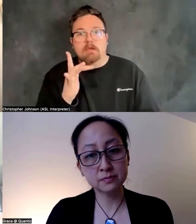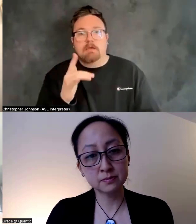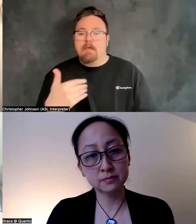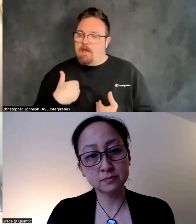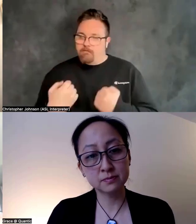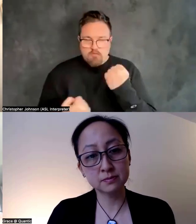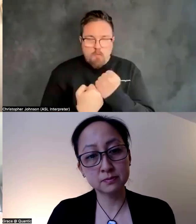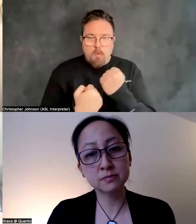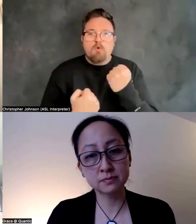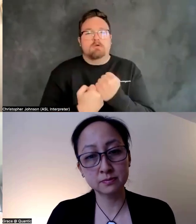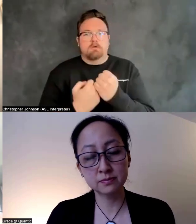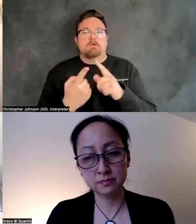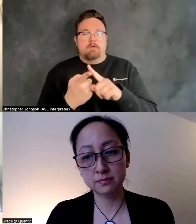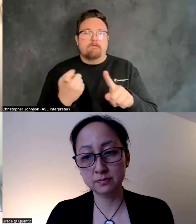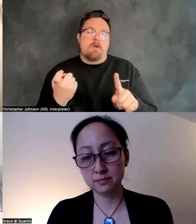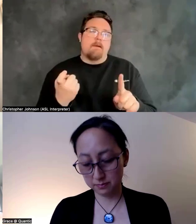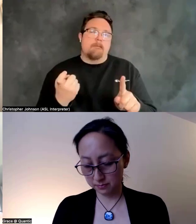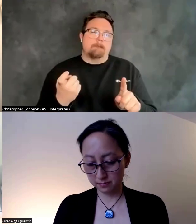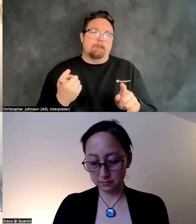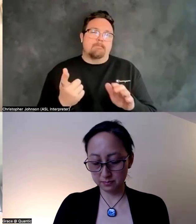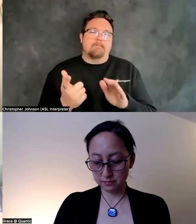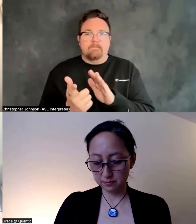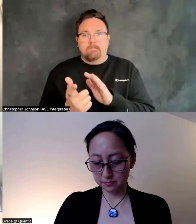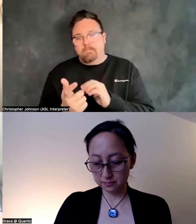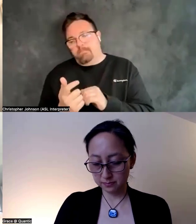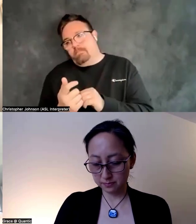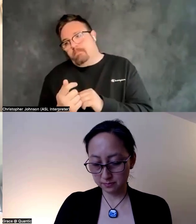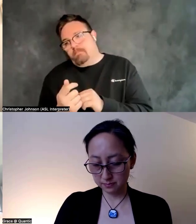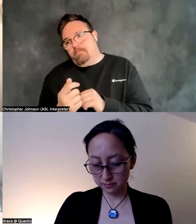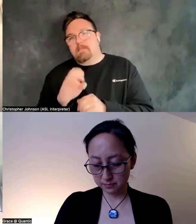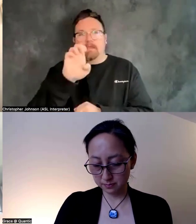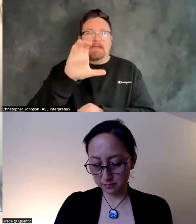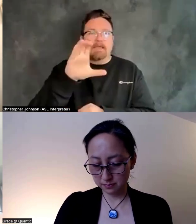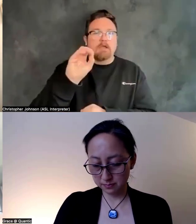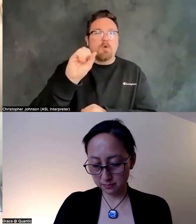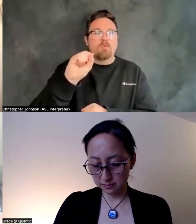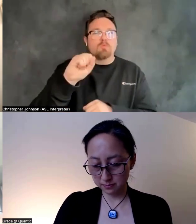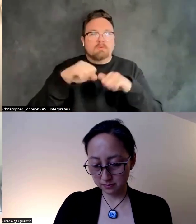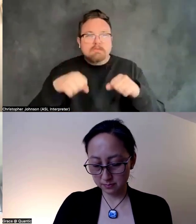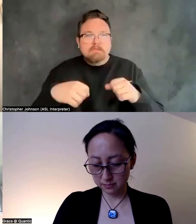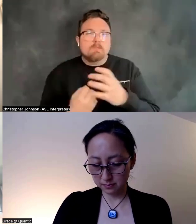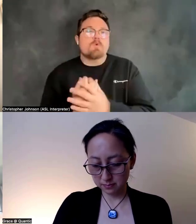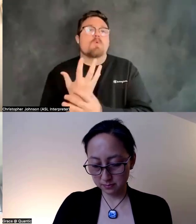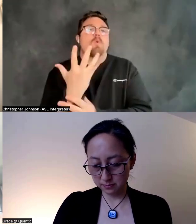support, significant amount of support from the ecosystem in growing the project to where it is right now.